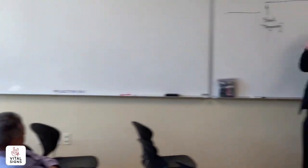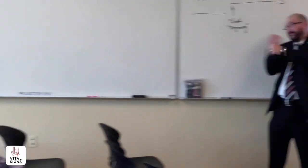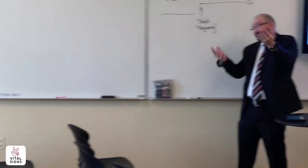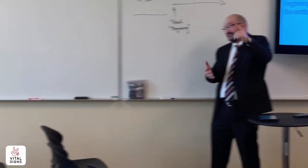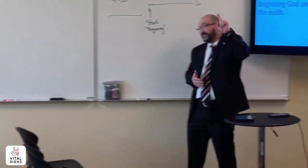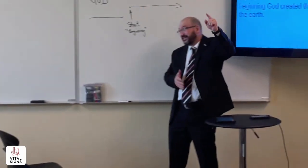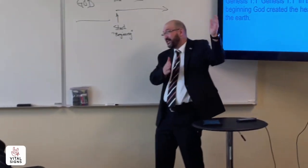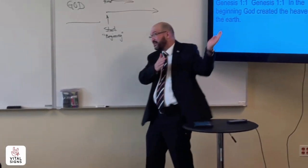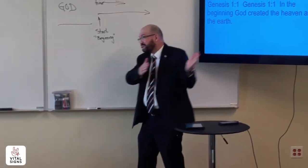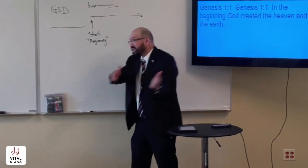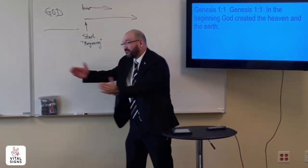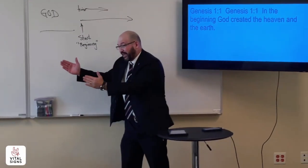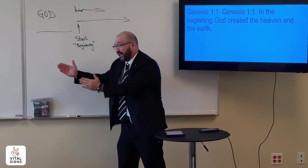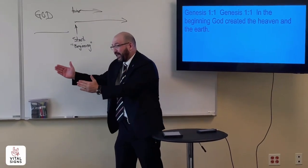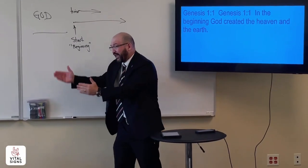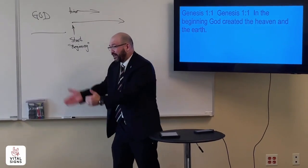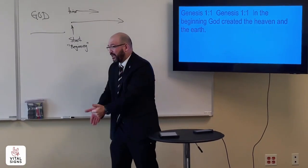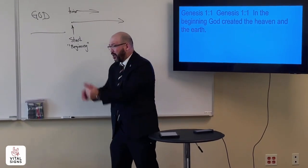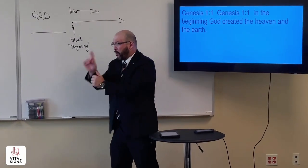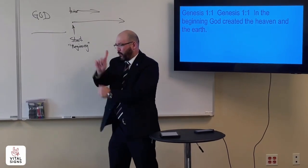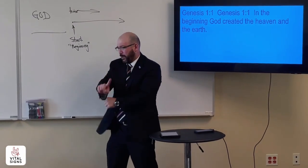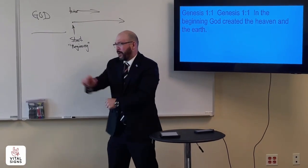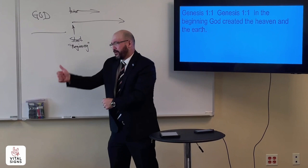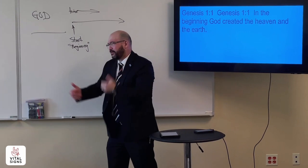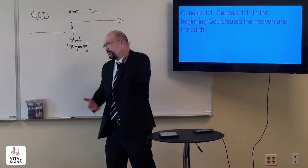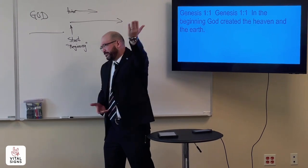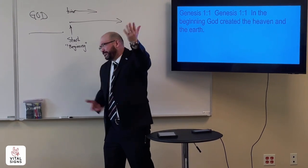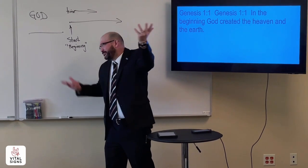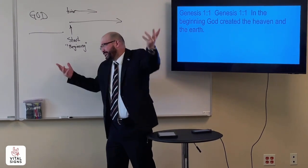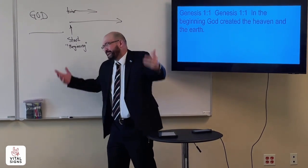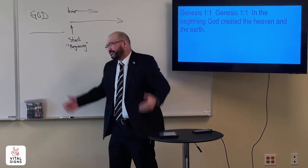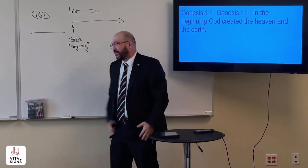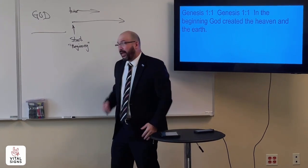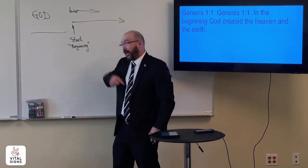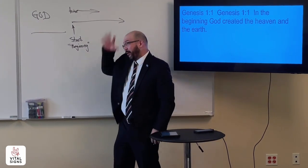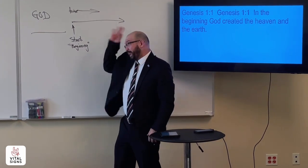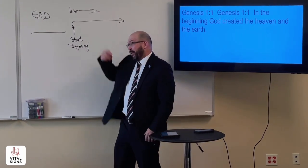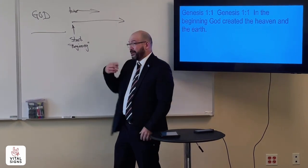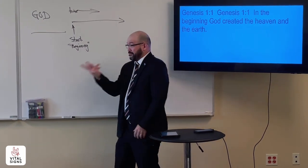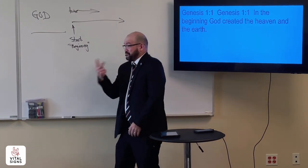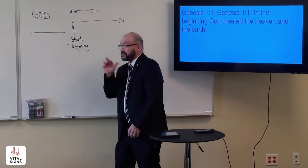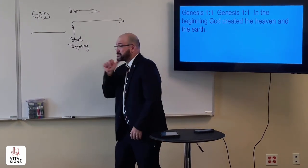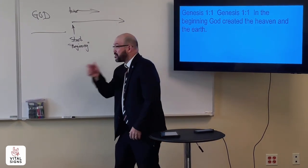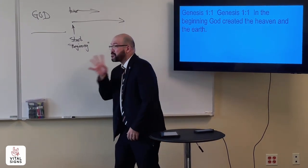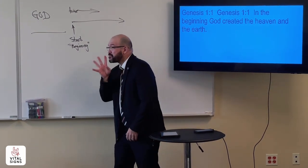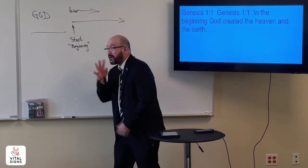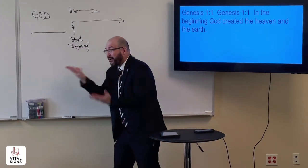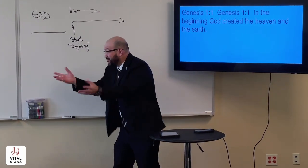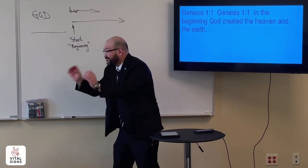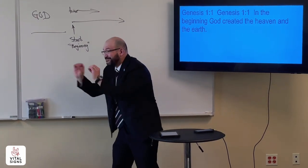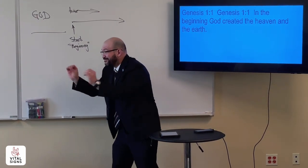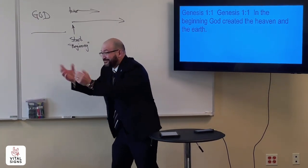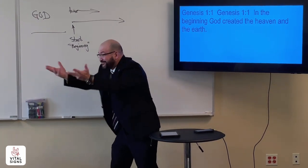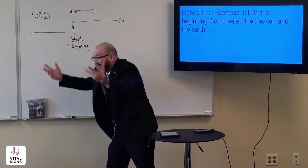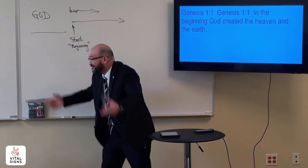God knows everything. He had a plan and you have to, you have to choose one or the other, you know.